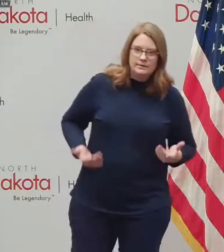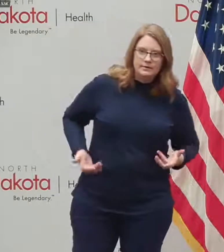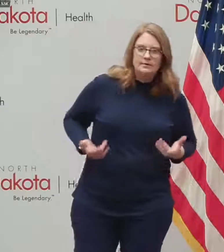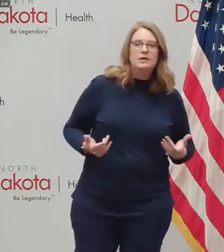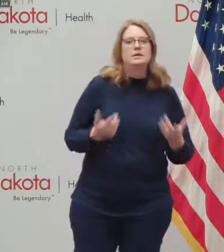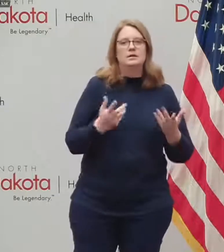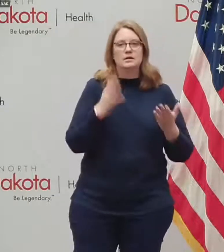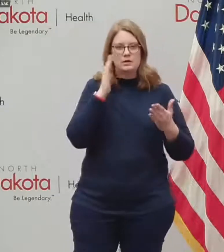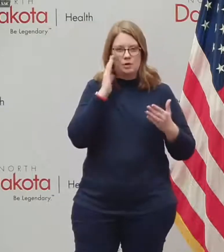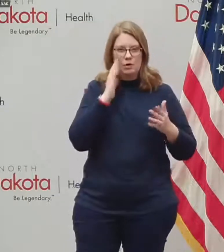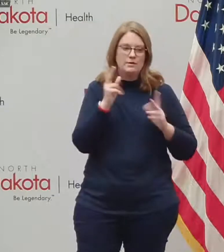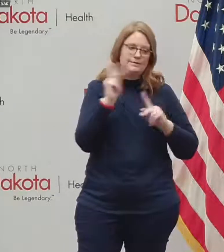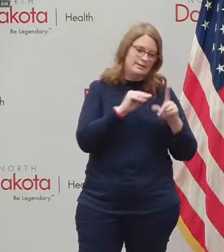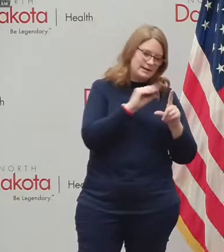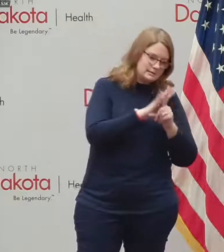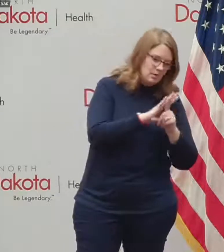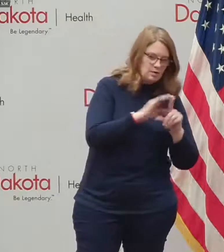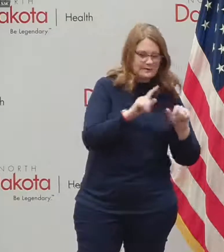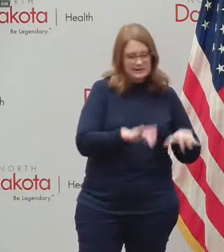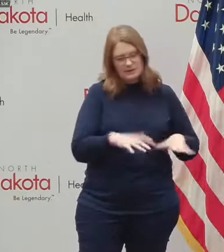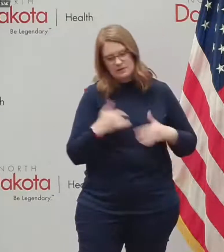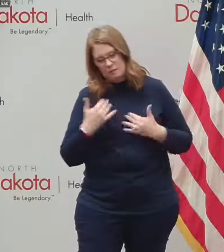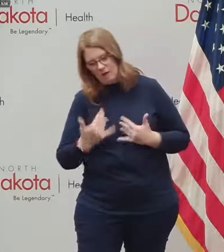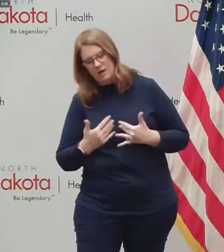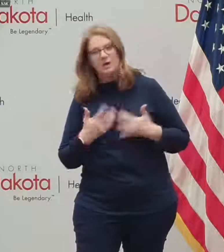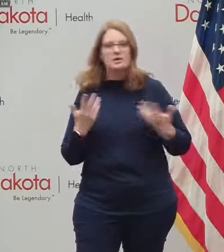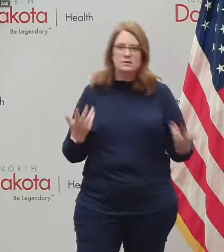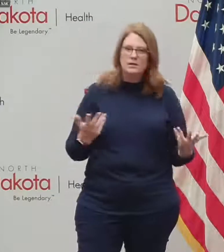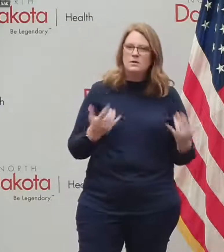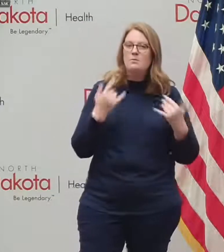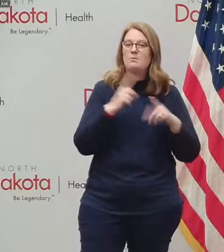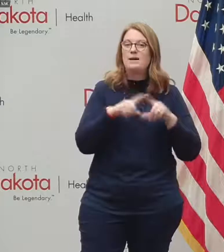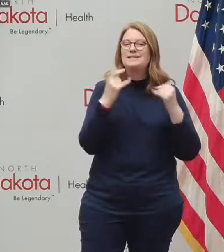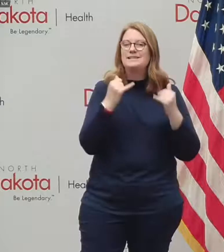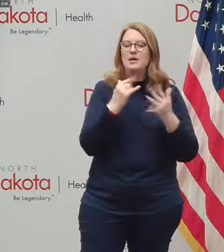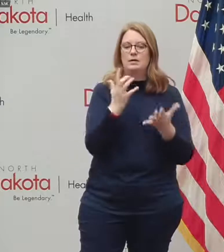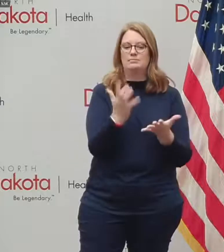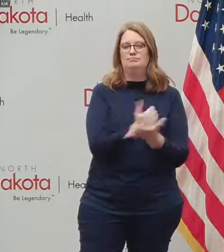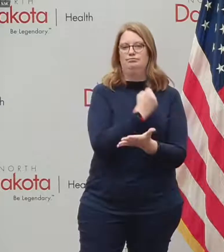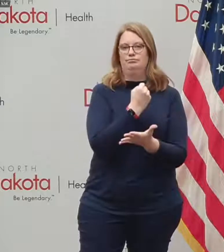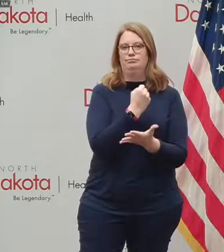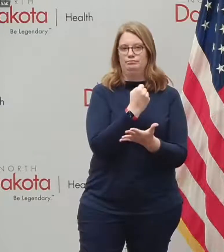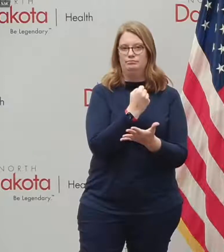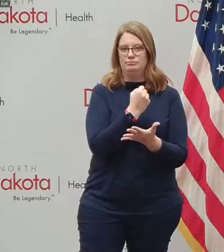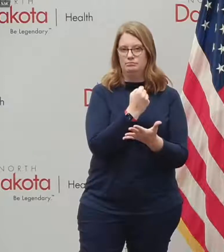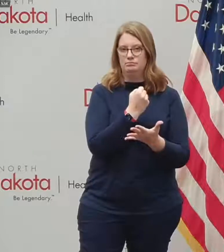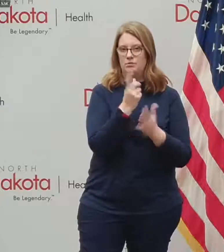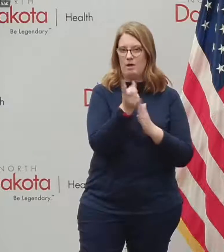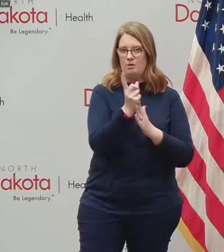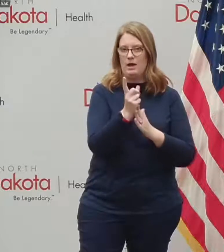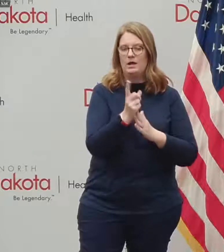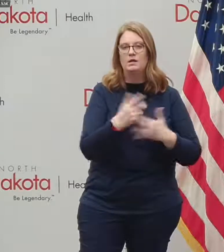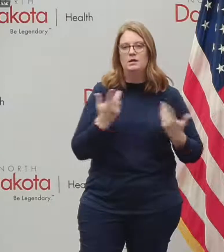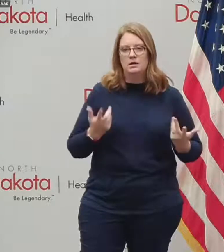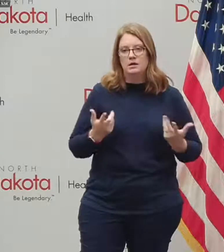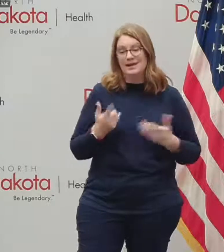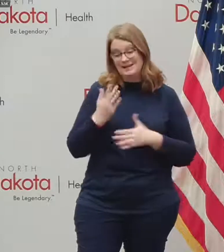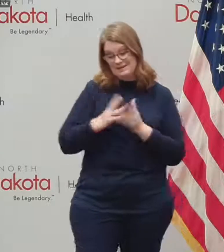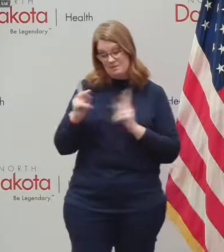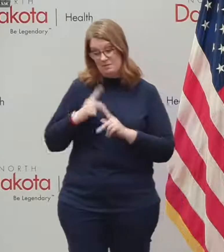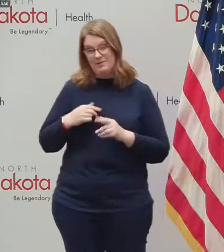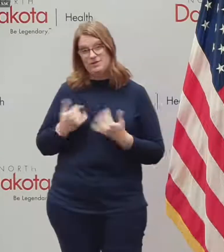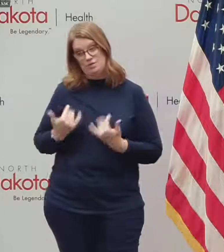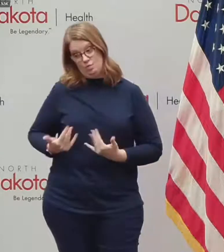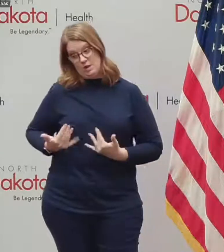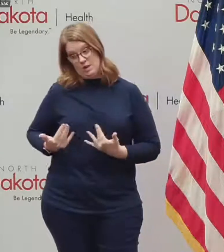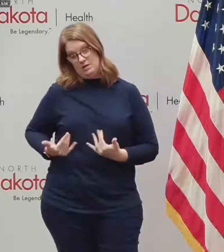get exposed, they get tested, they wait for the results. We've got a portion of healthcare workers that are on the sidelines waiting for test results.